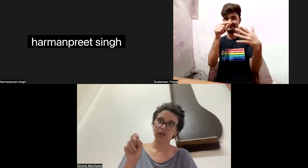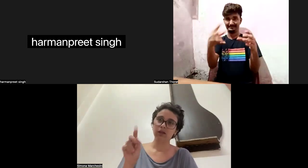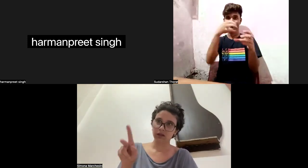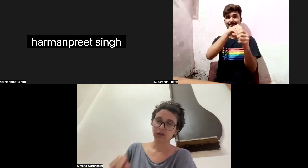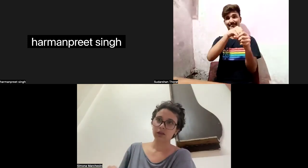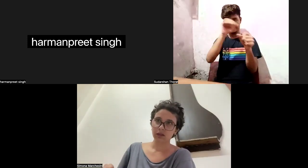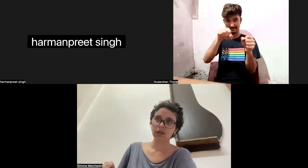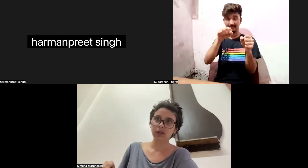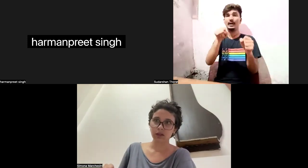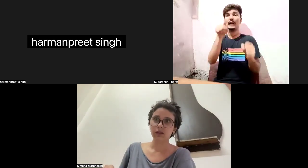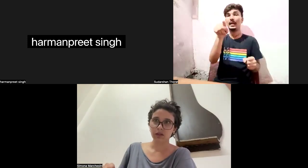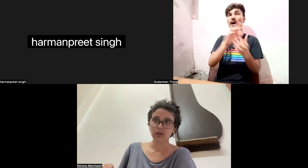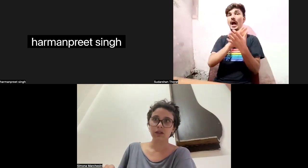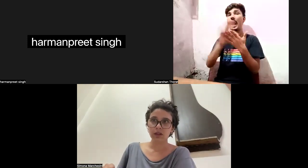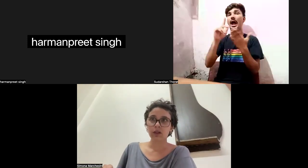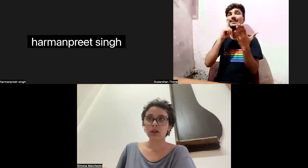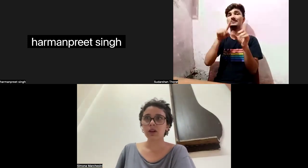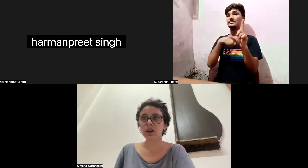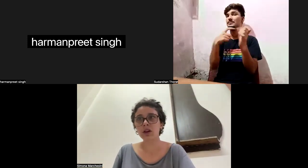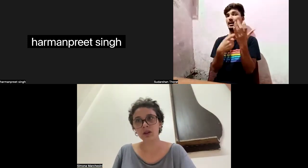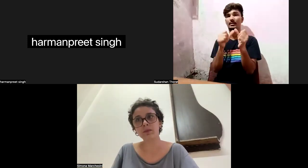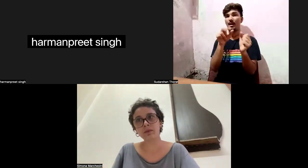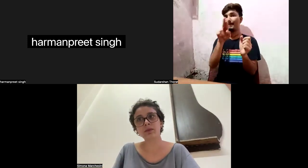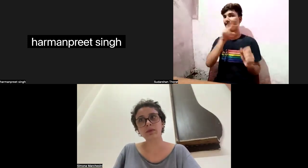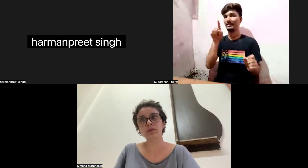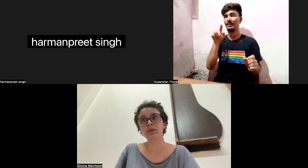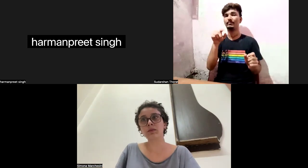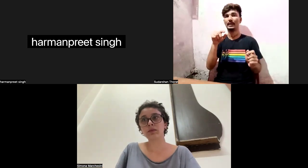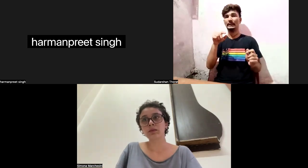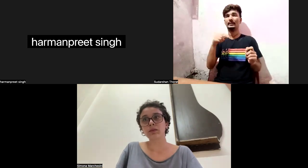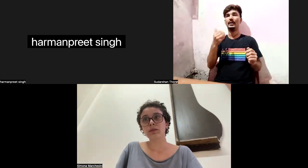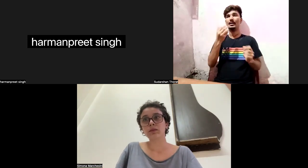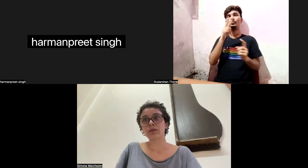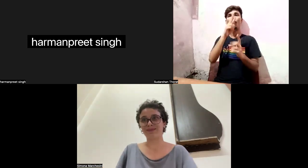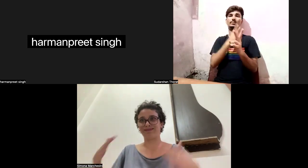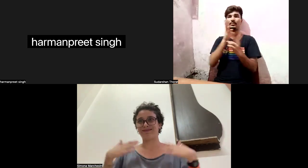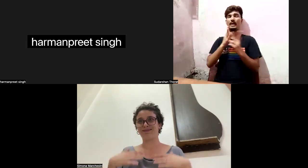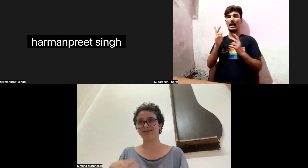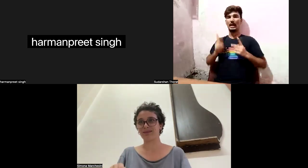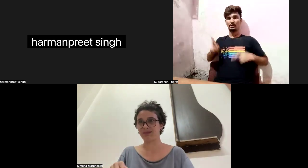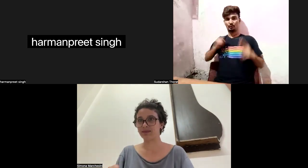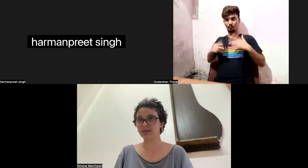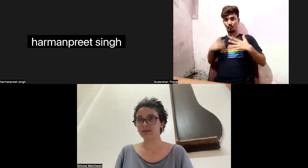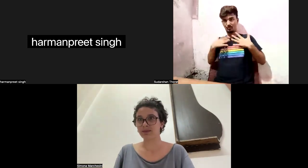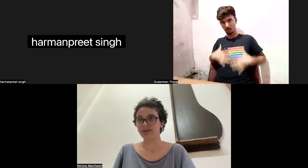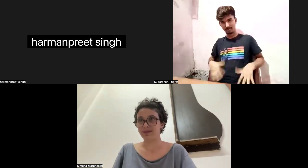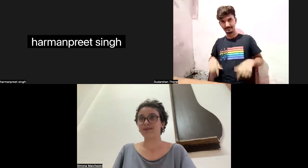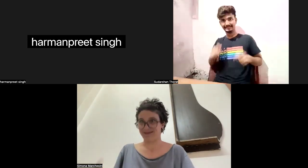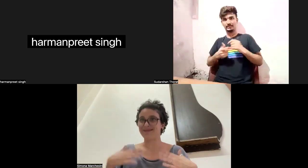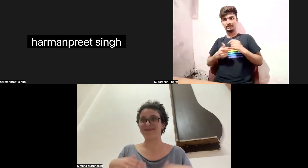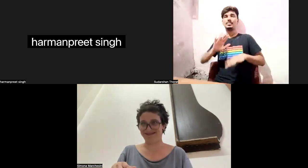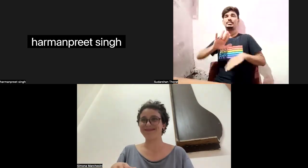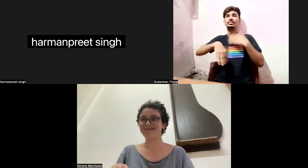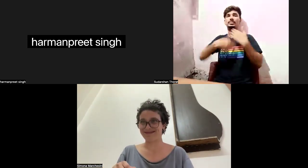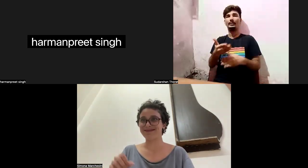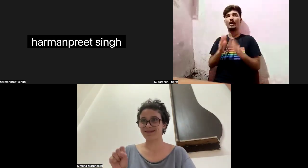like, remember I was talking to you about the trans community and where there's a lot of variations, by 7 to